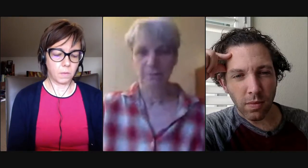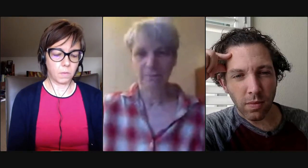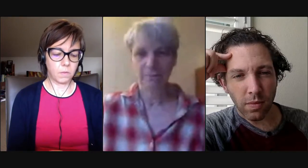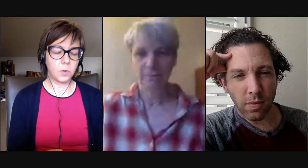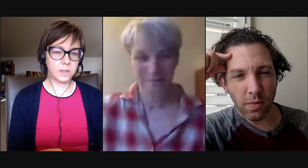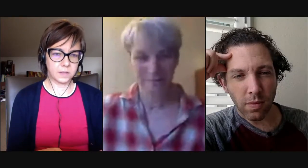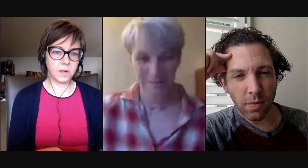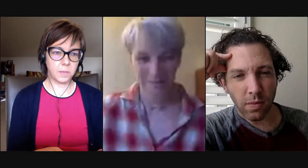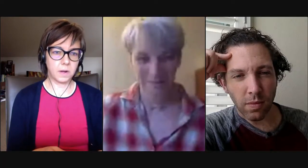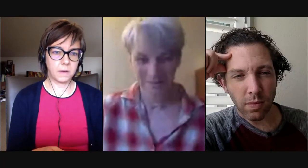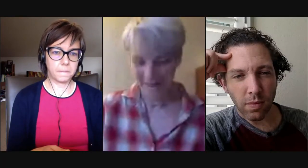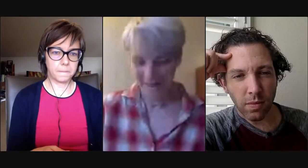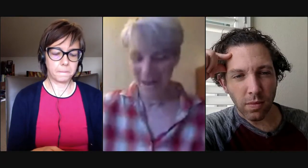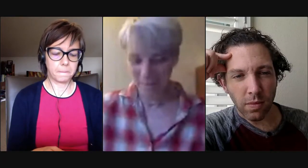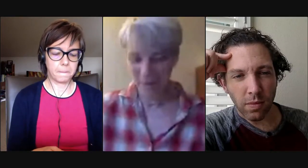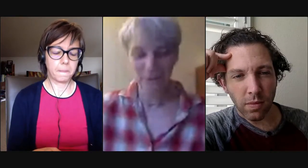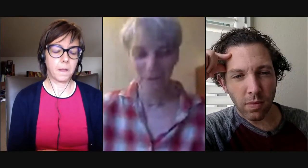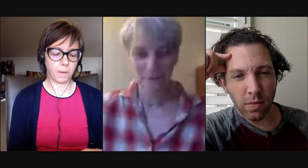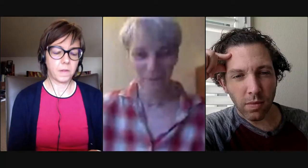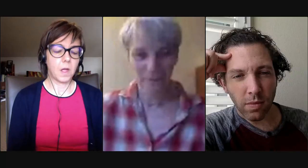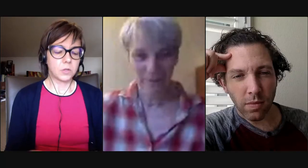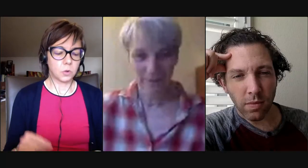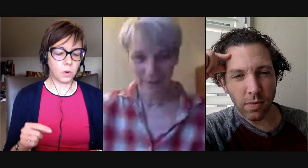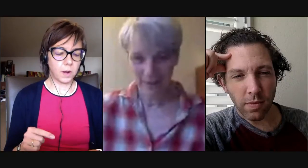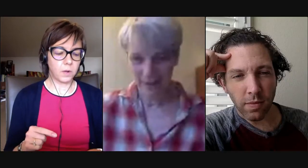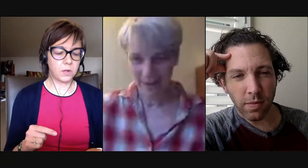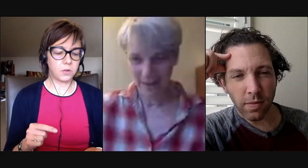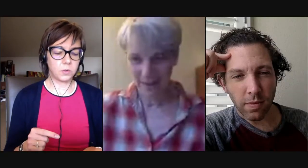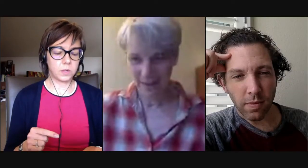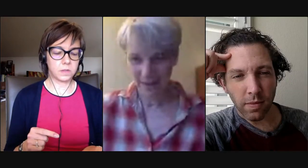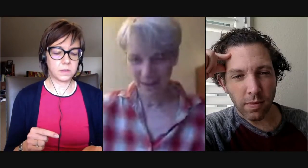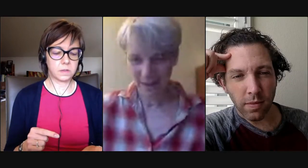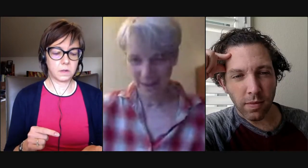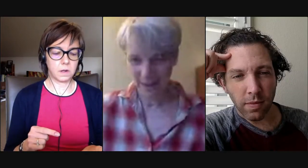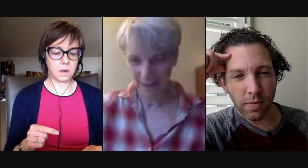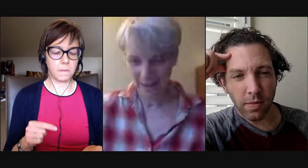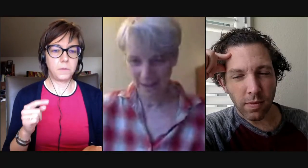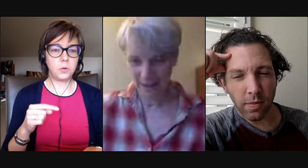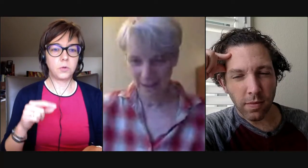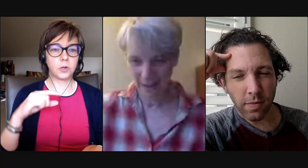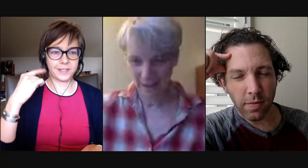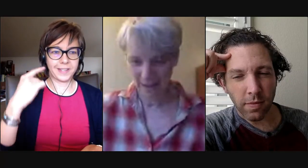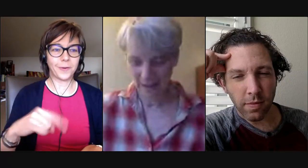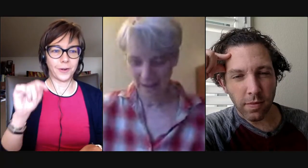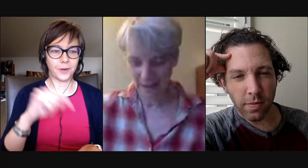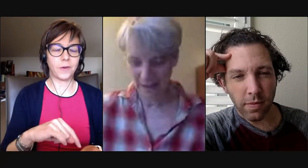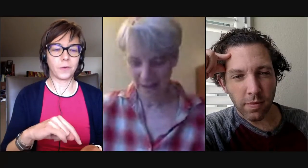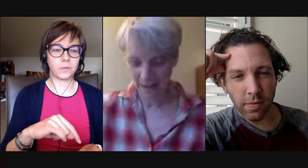You can still hear me, Lynette? Yeah, on the phone. So what I want you to do is mute yourself on your phone. You